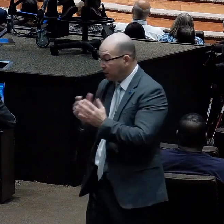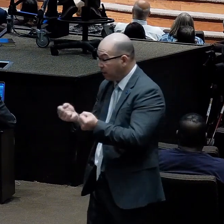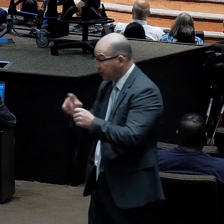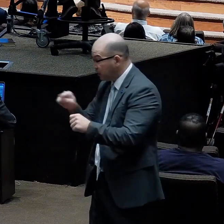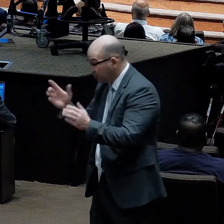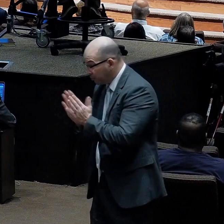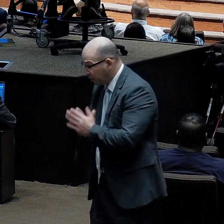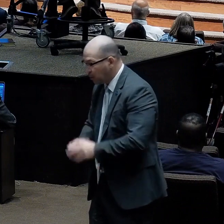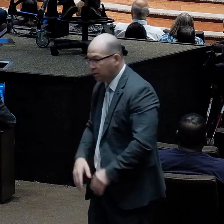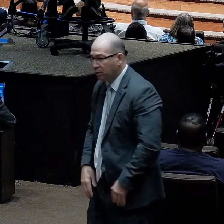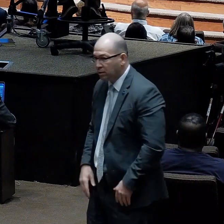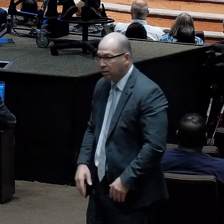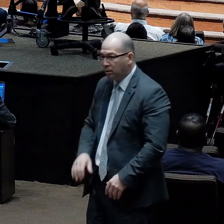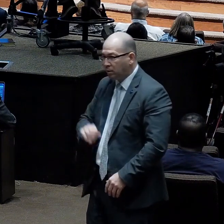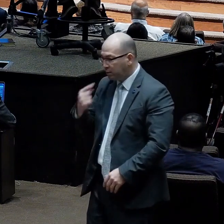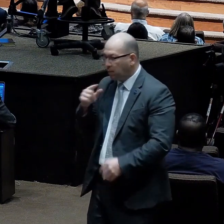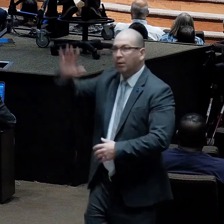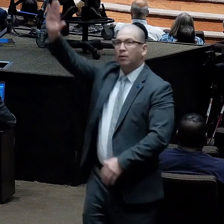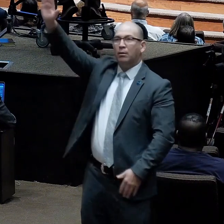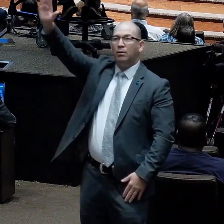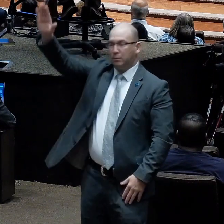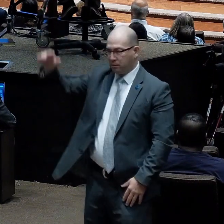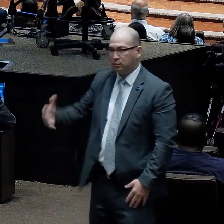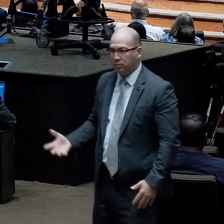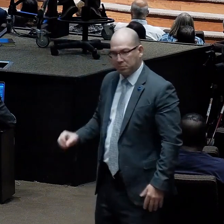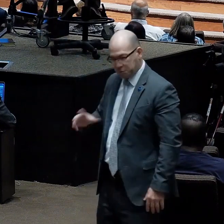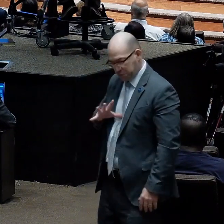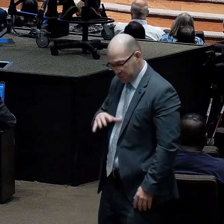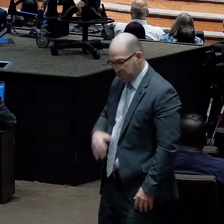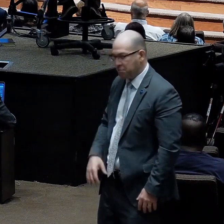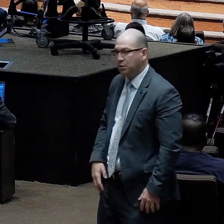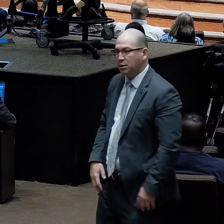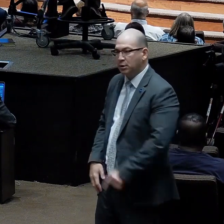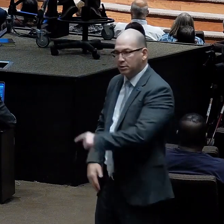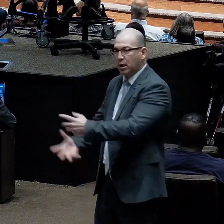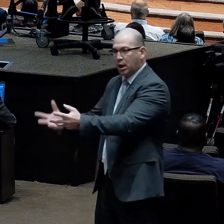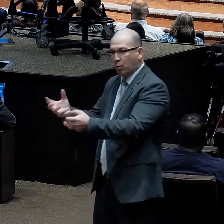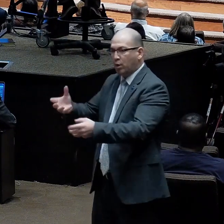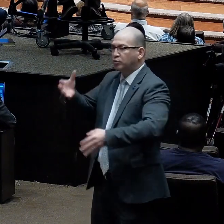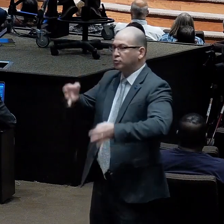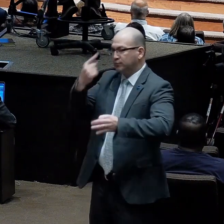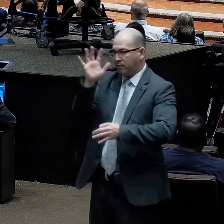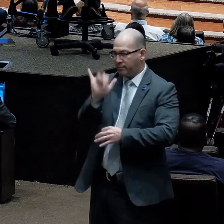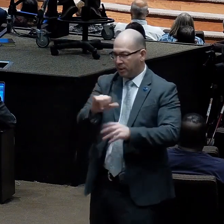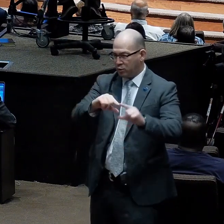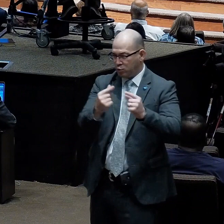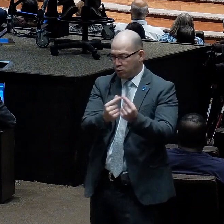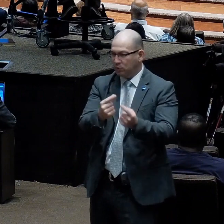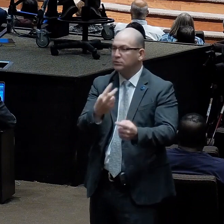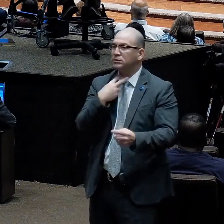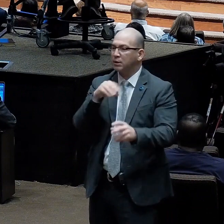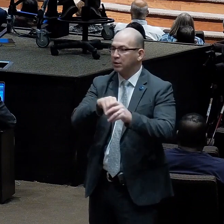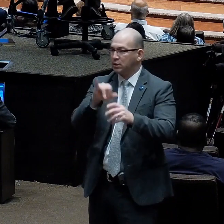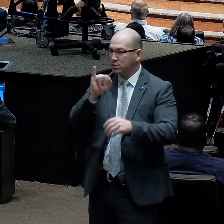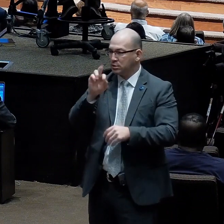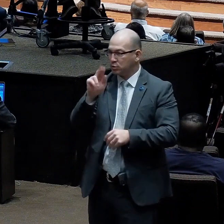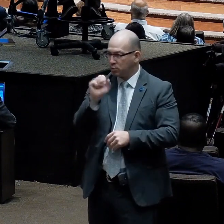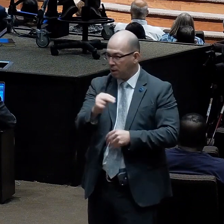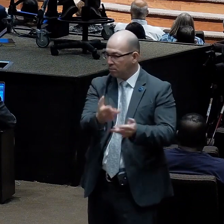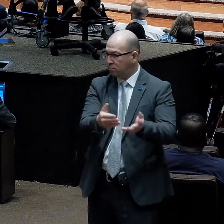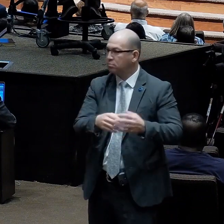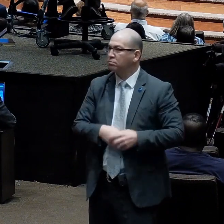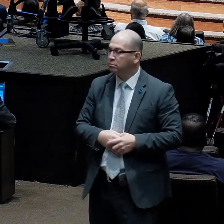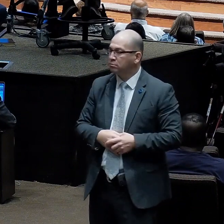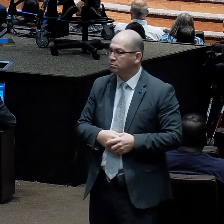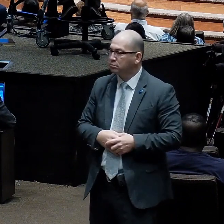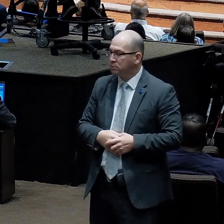raised their hands. Because they want justice for those hostages. They want to be brought home. And then